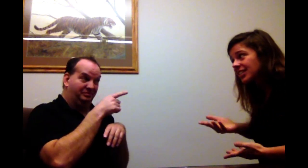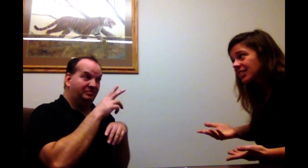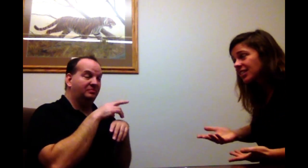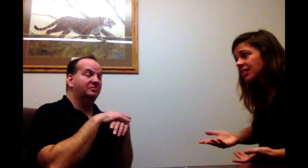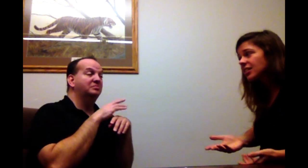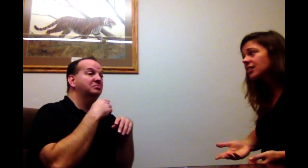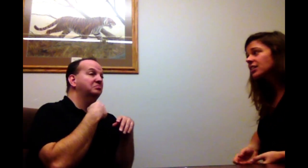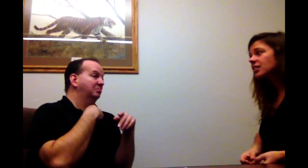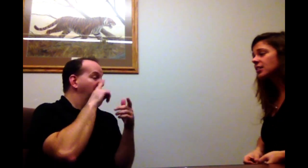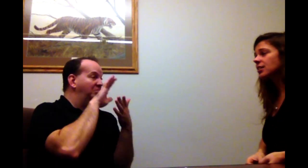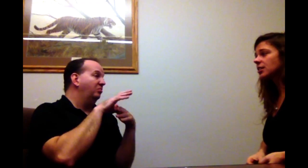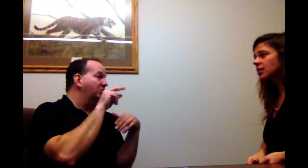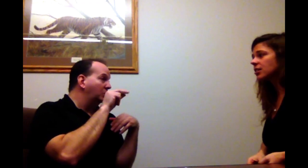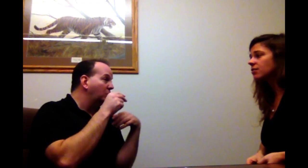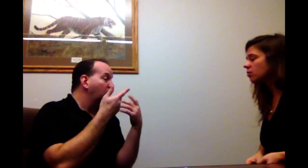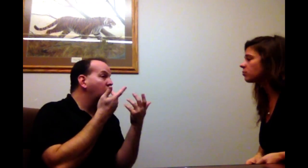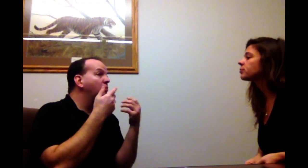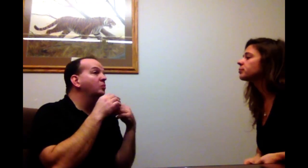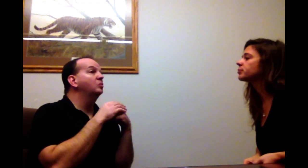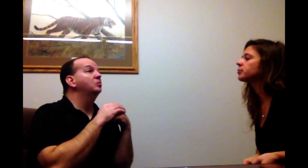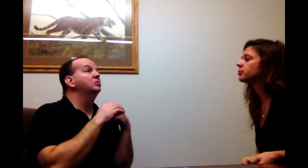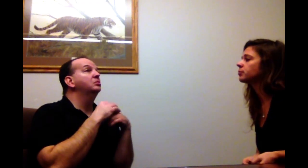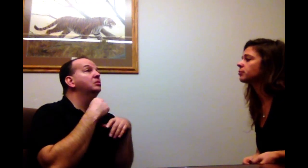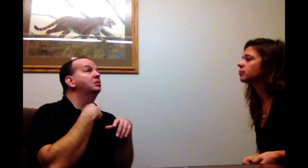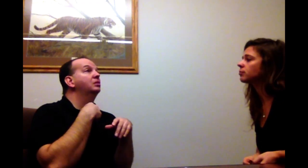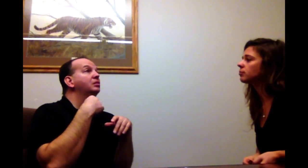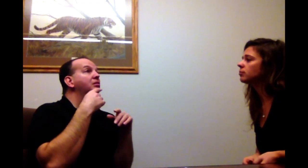those experiences? My belief is no.